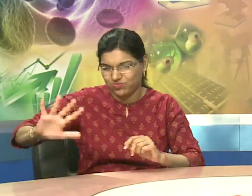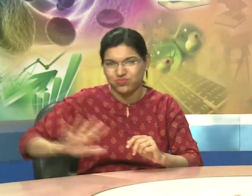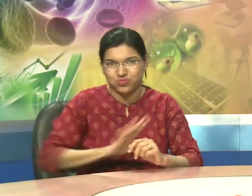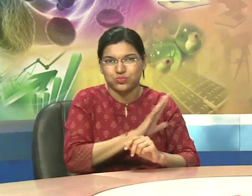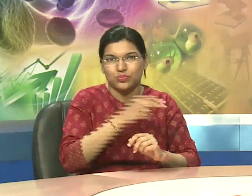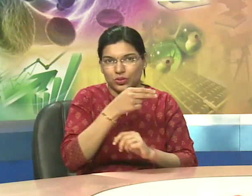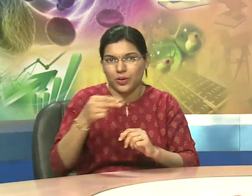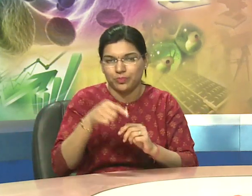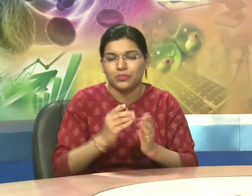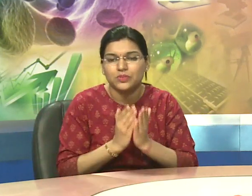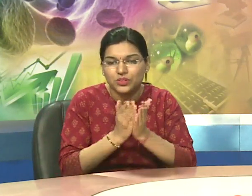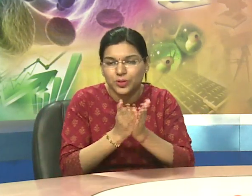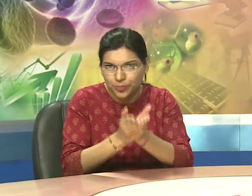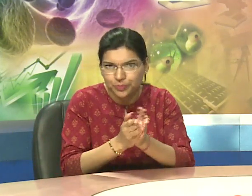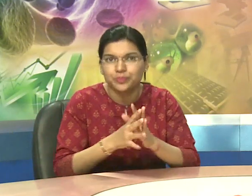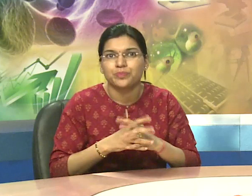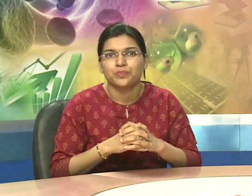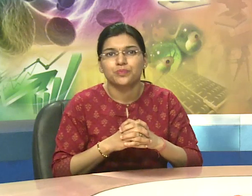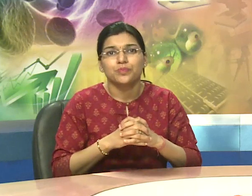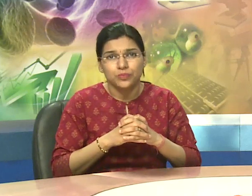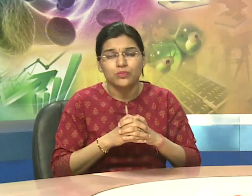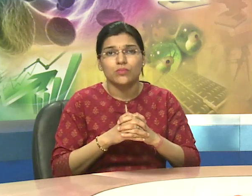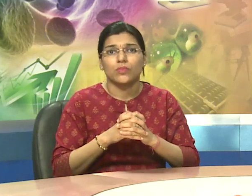In India, there are so many places near to